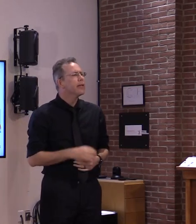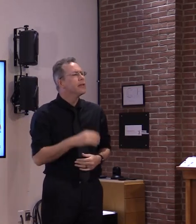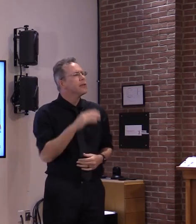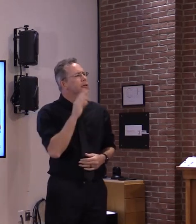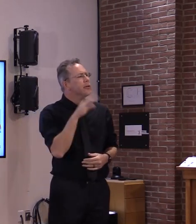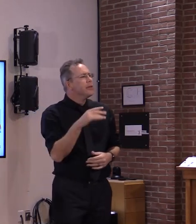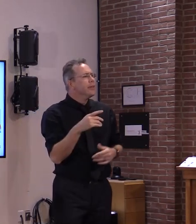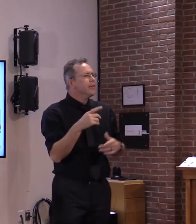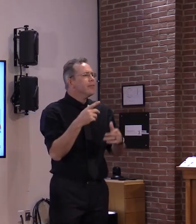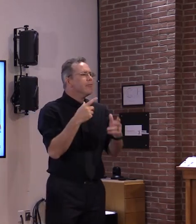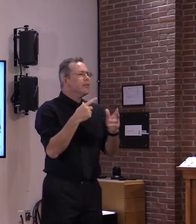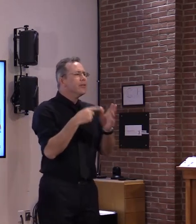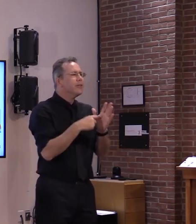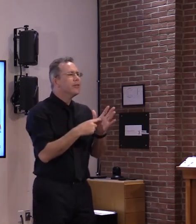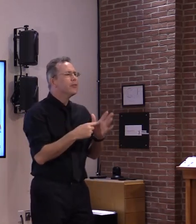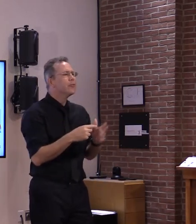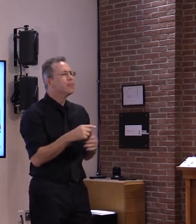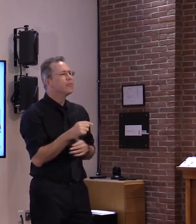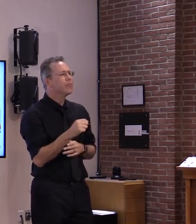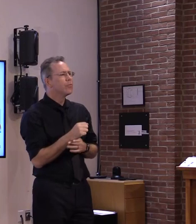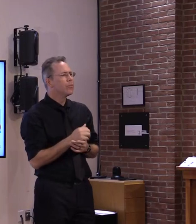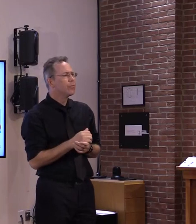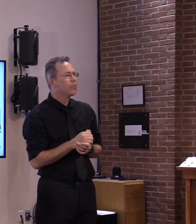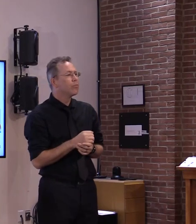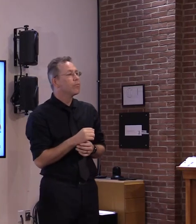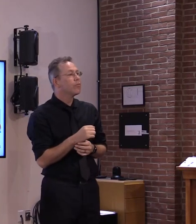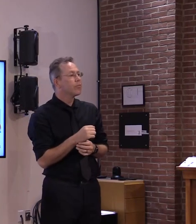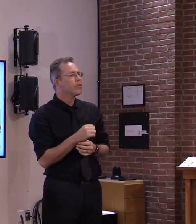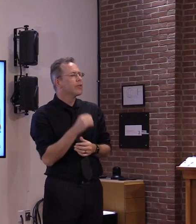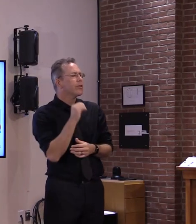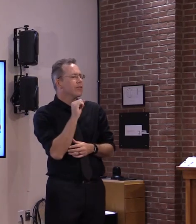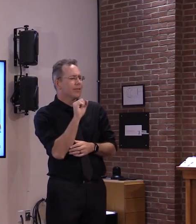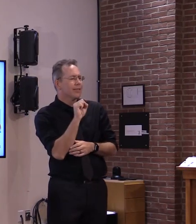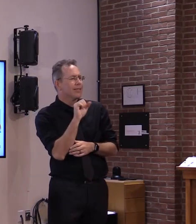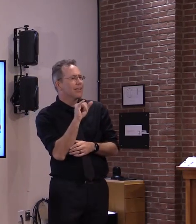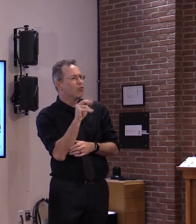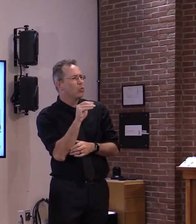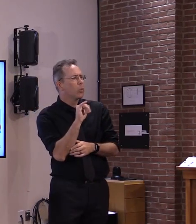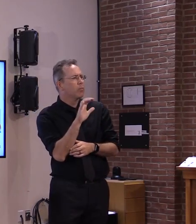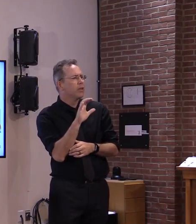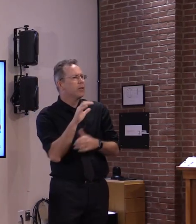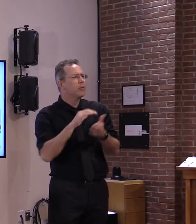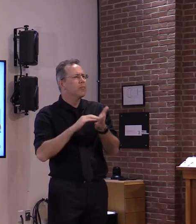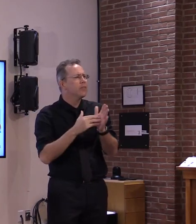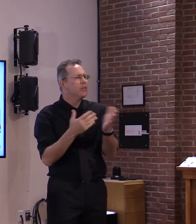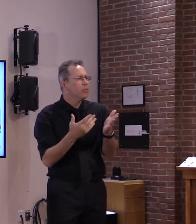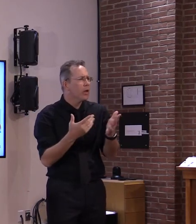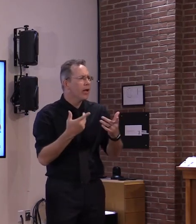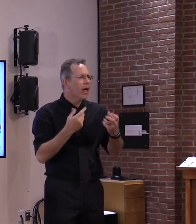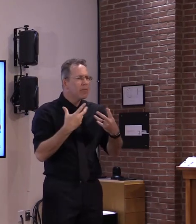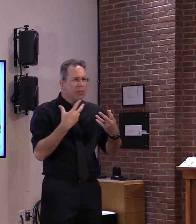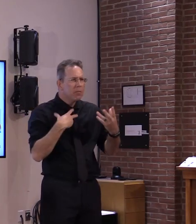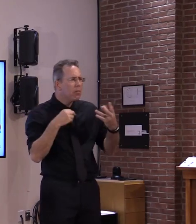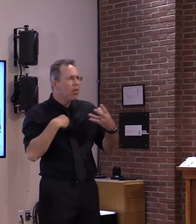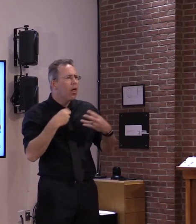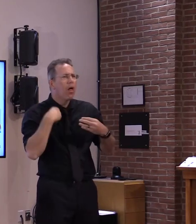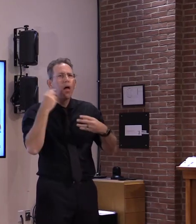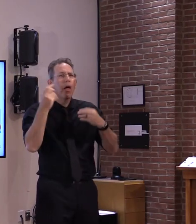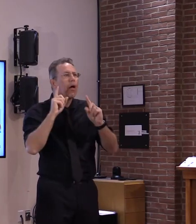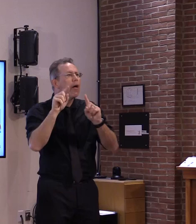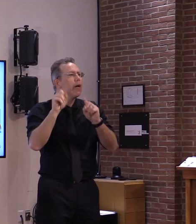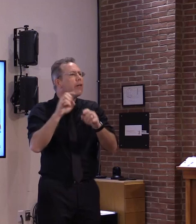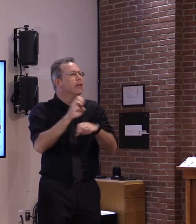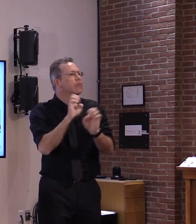surveillance. And that means how many people in the state of Vermont are going to emergency rooms or to urgent care